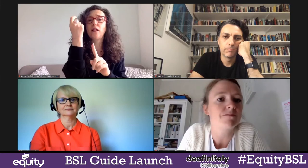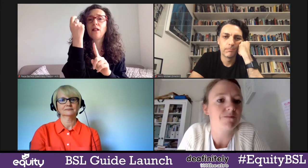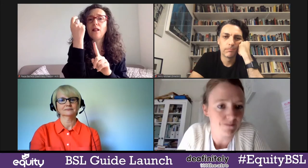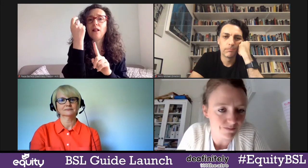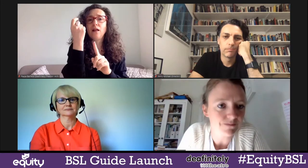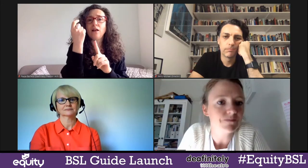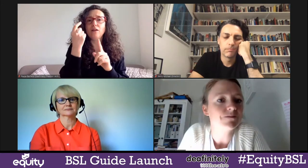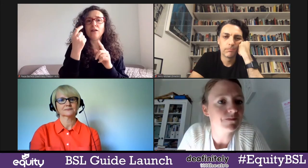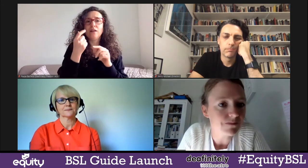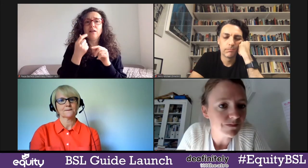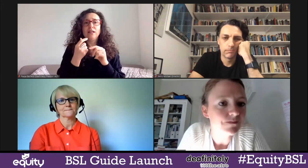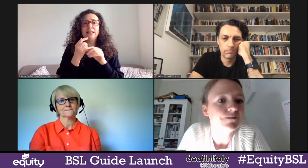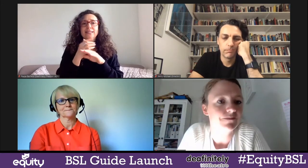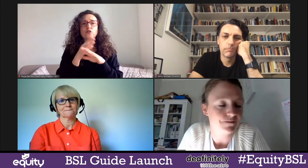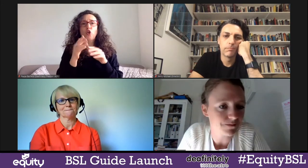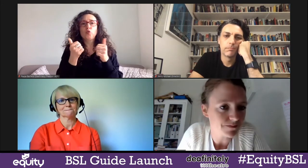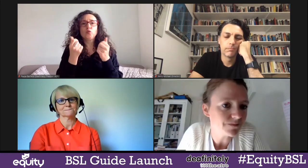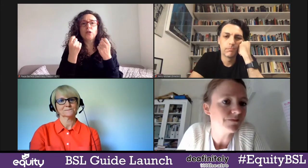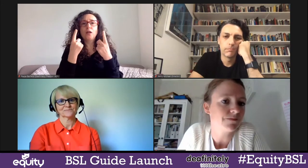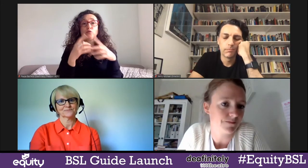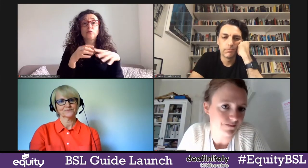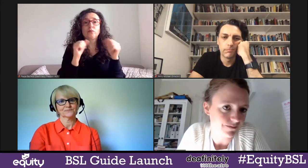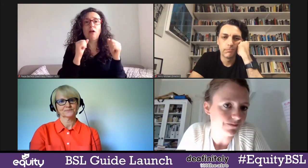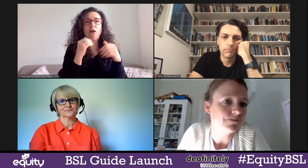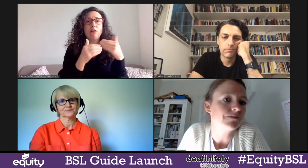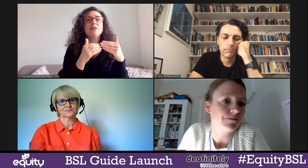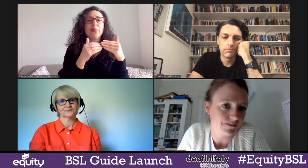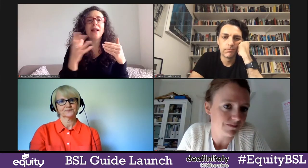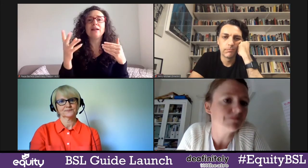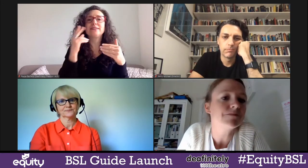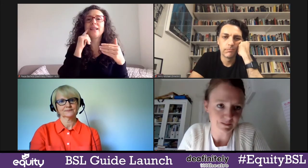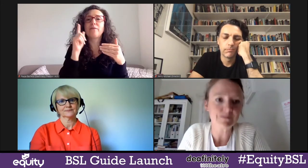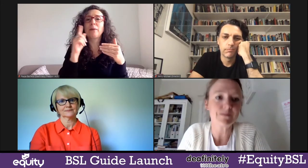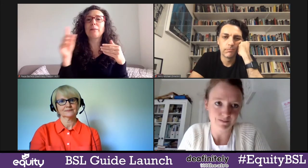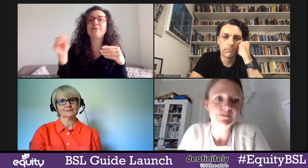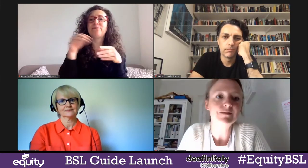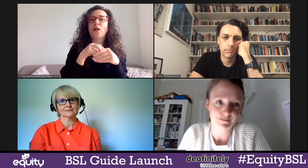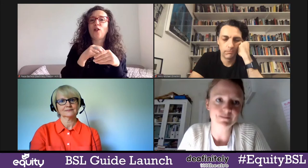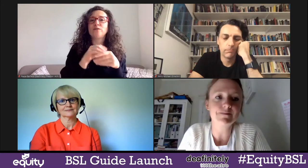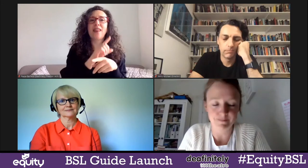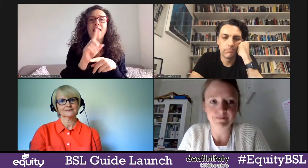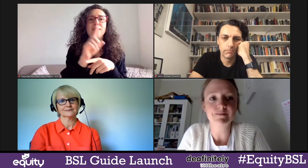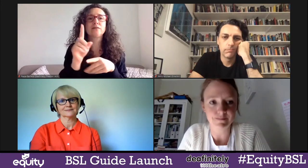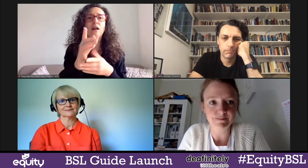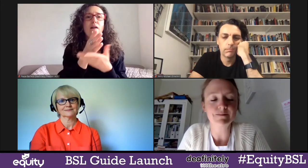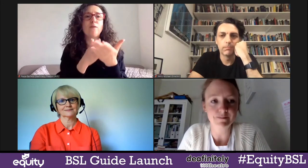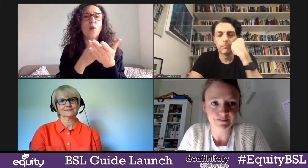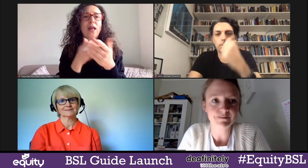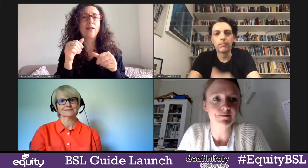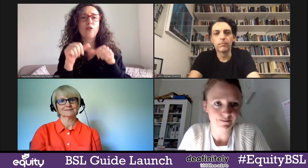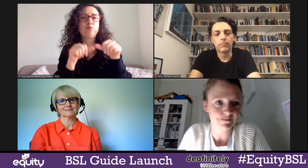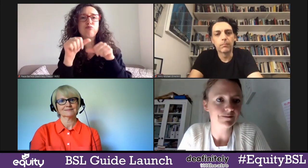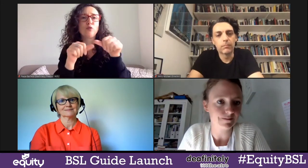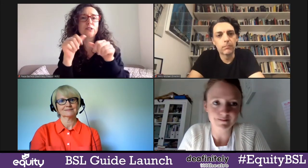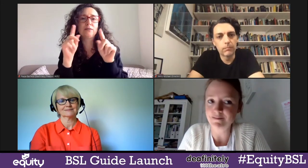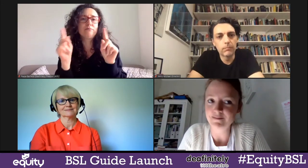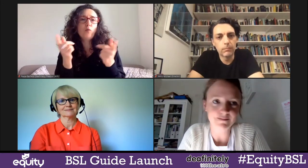professionals involved in the creative process from the start, it makes it much more successful. It's not that you then suddenly as an